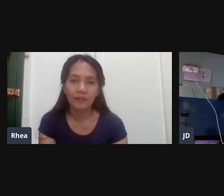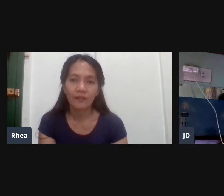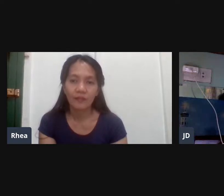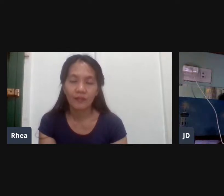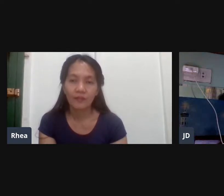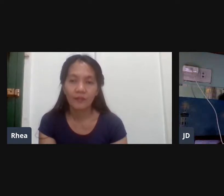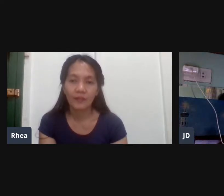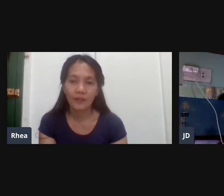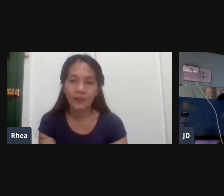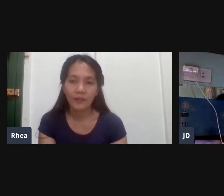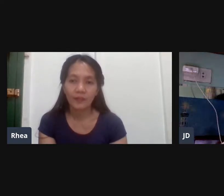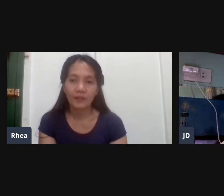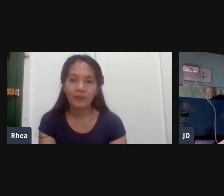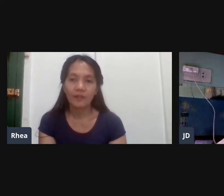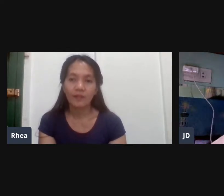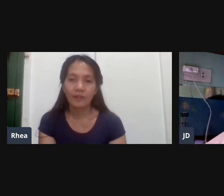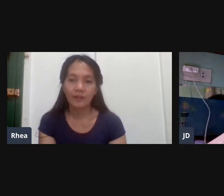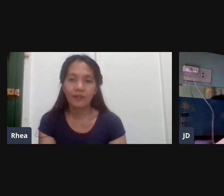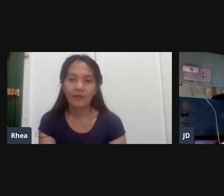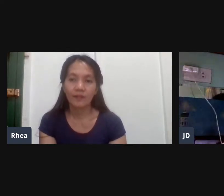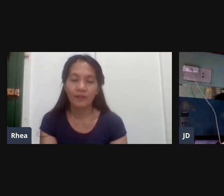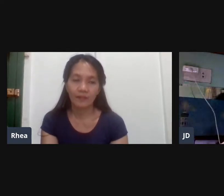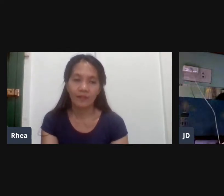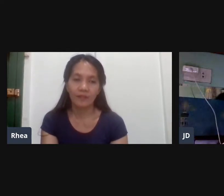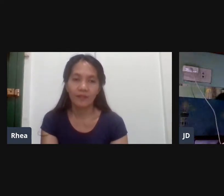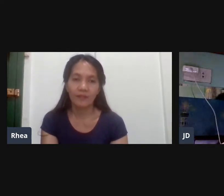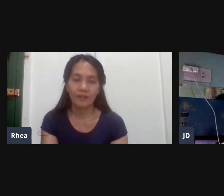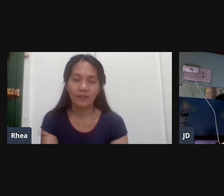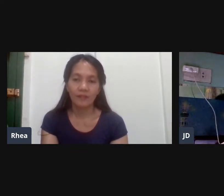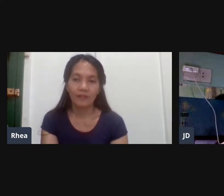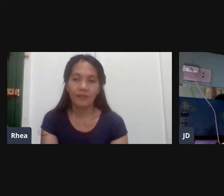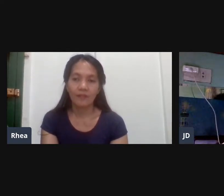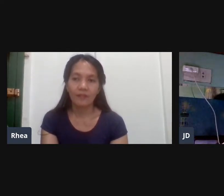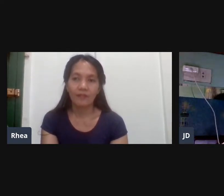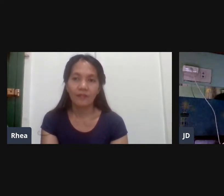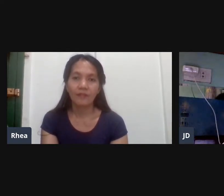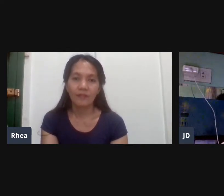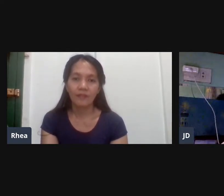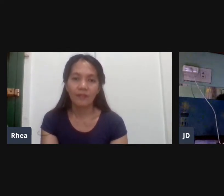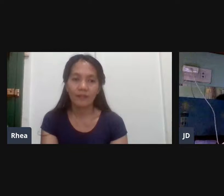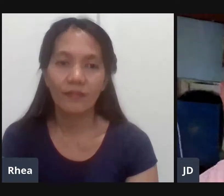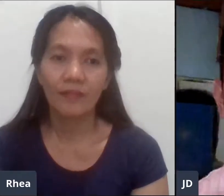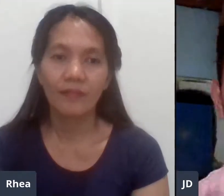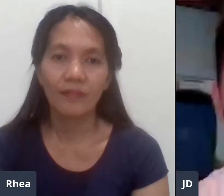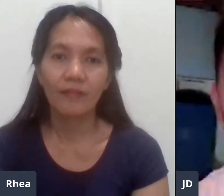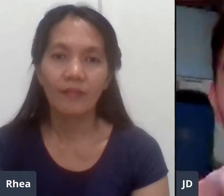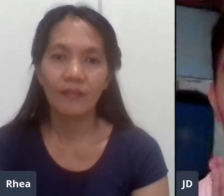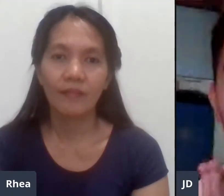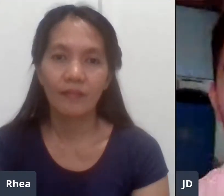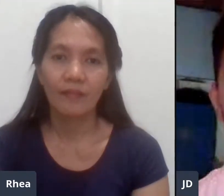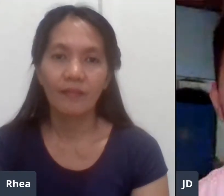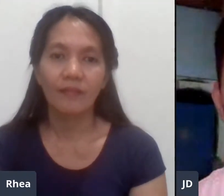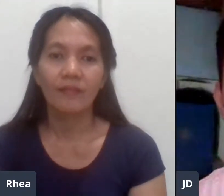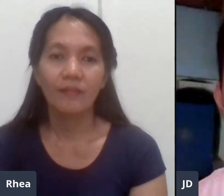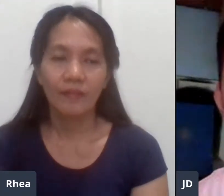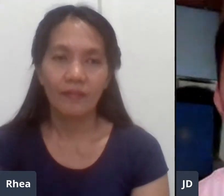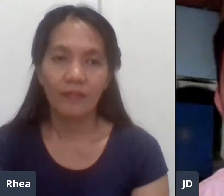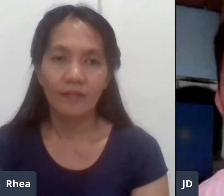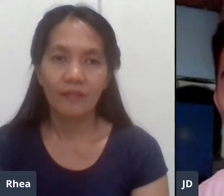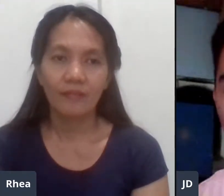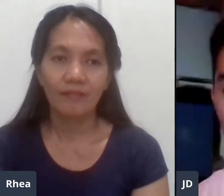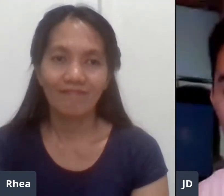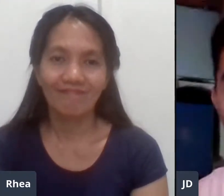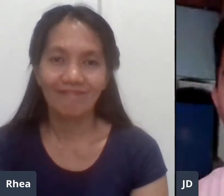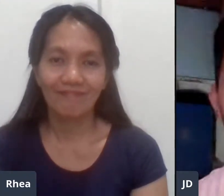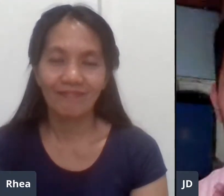you sa viewers natin. Kanina, ang pinakamataas na viewers natin, umabot ng 109 viewers.